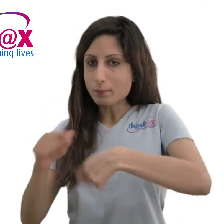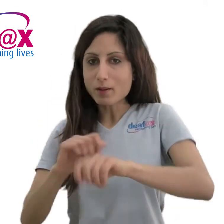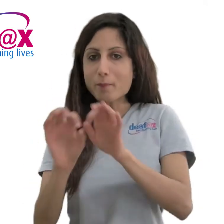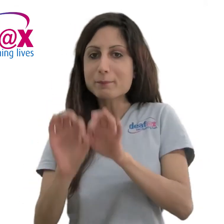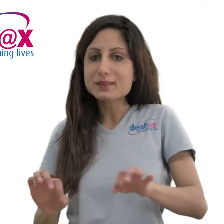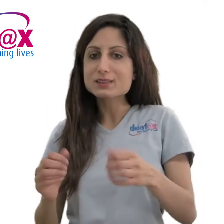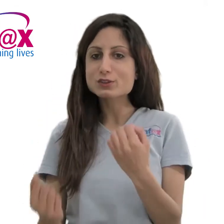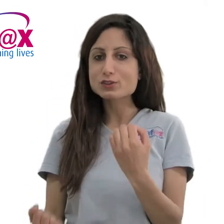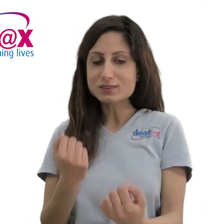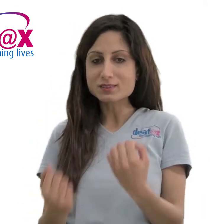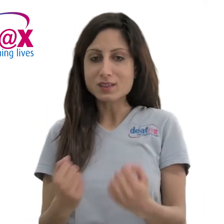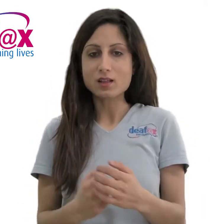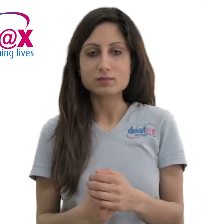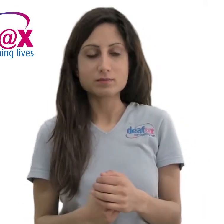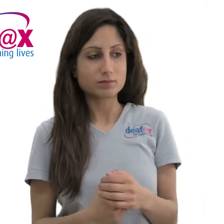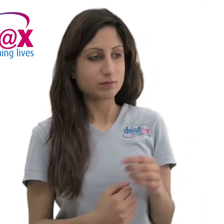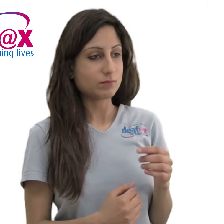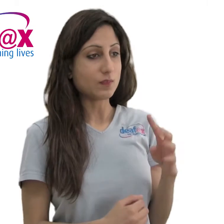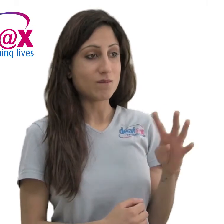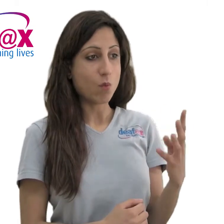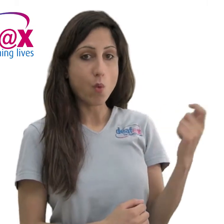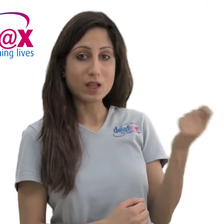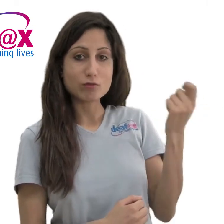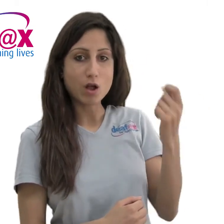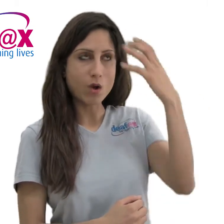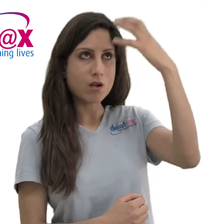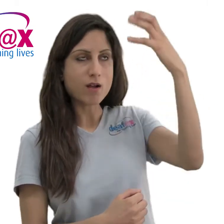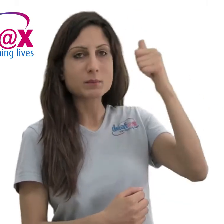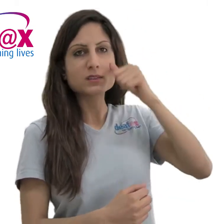who is the one who has been prophesied to restore peace and justice to their crumbling kingdom.